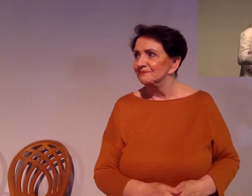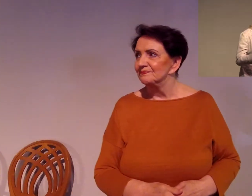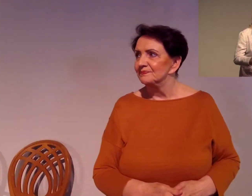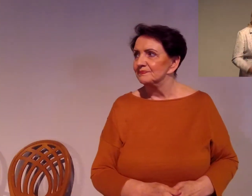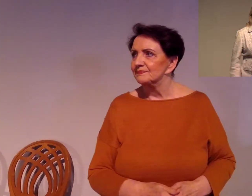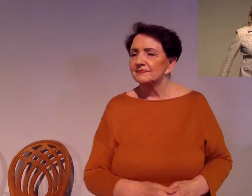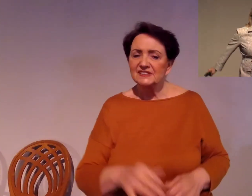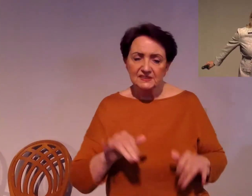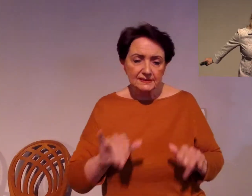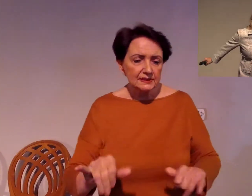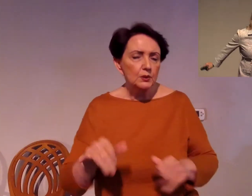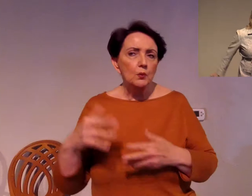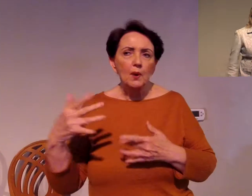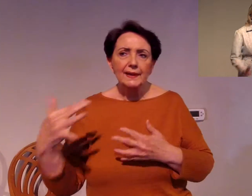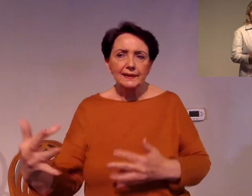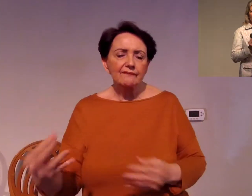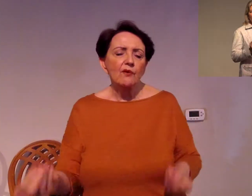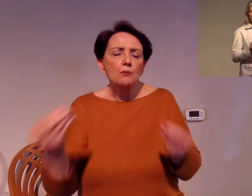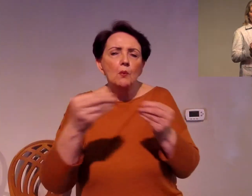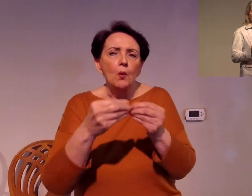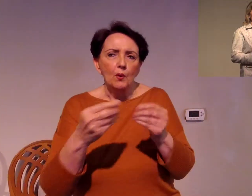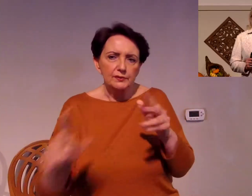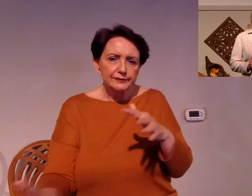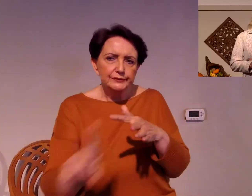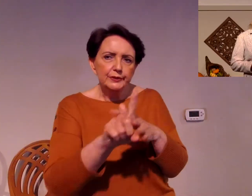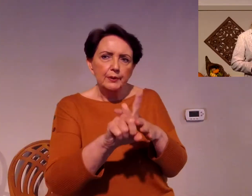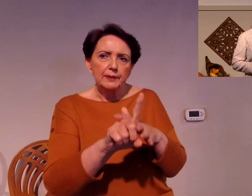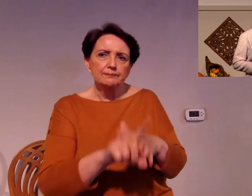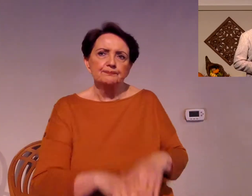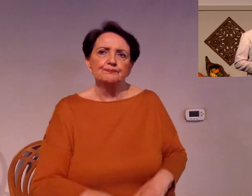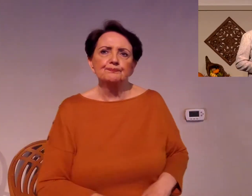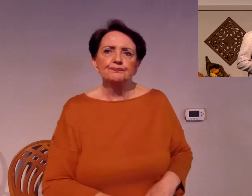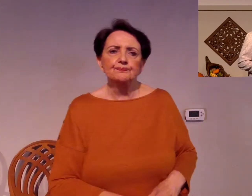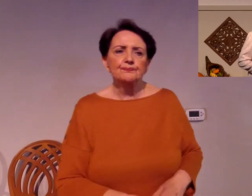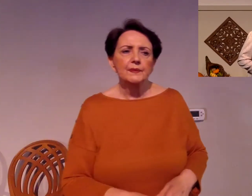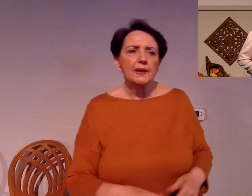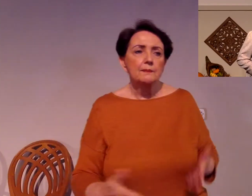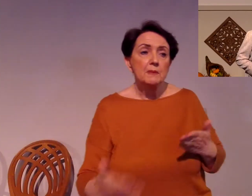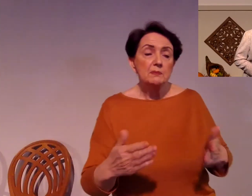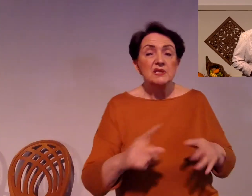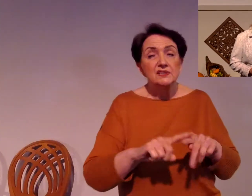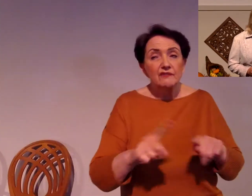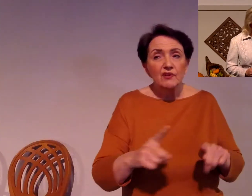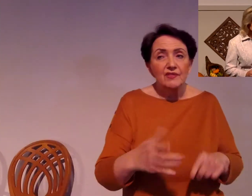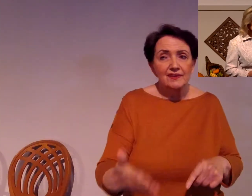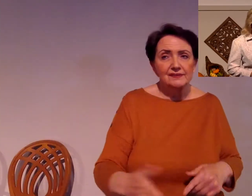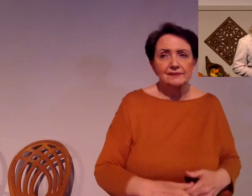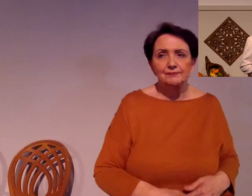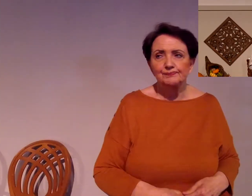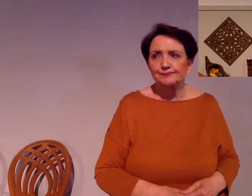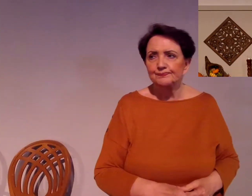But it's still waiting for more to be brought out and perhaps some different things.